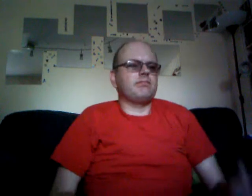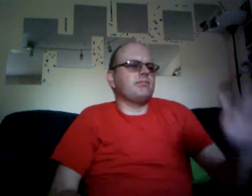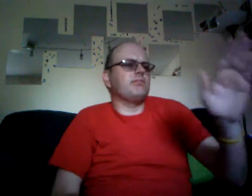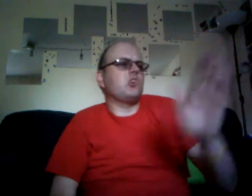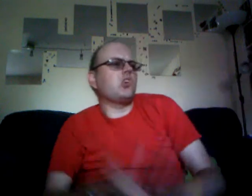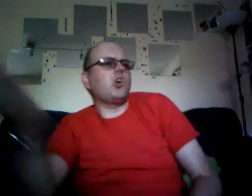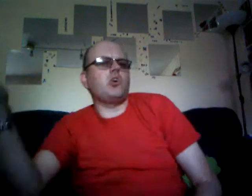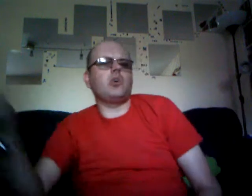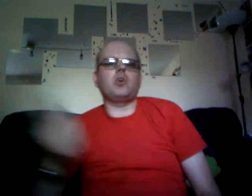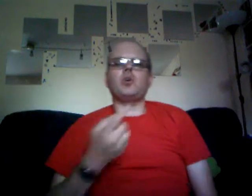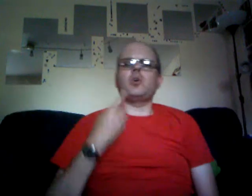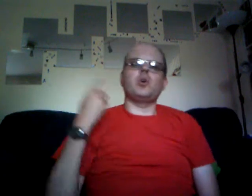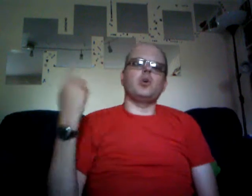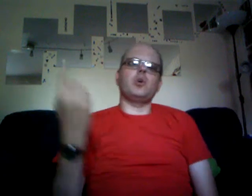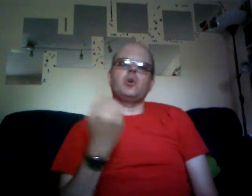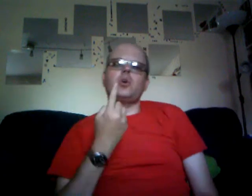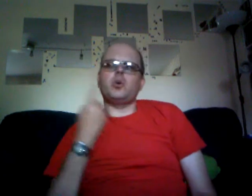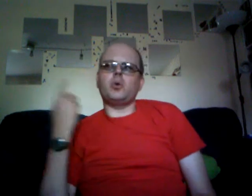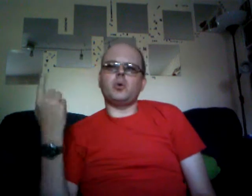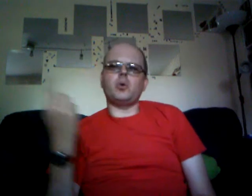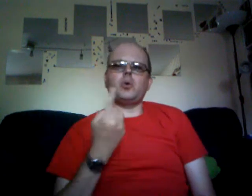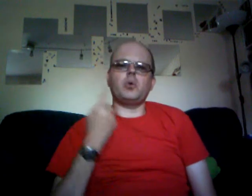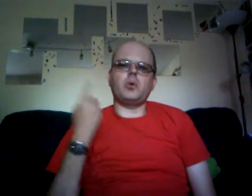whom shall I send?